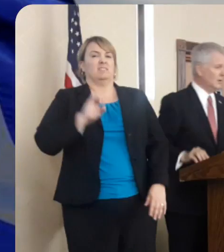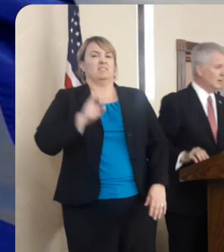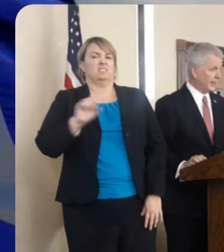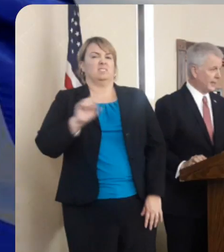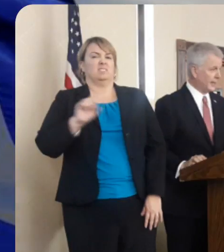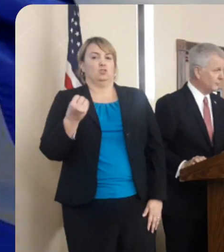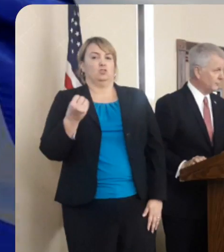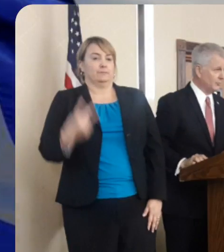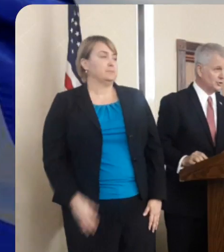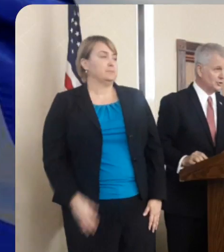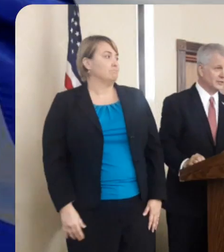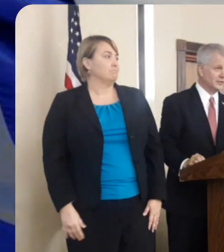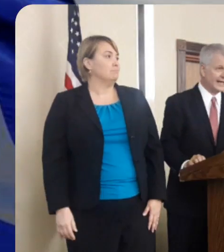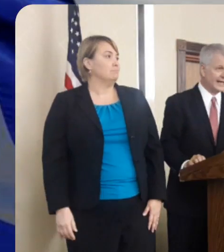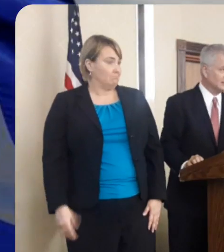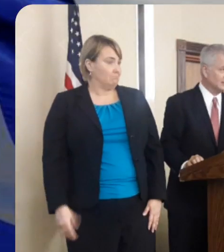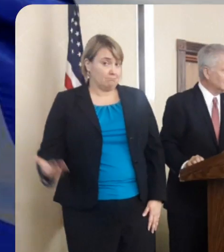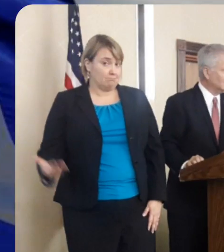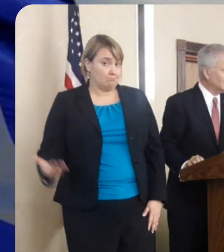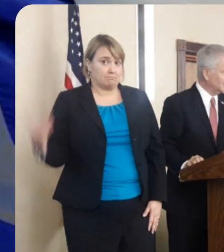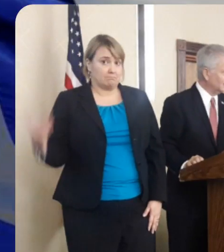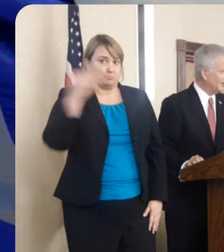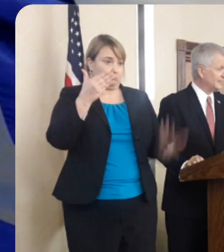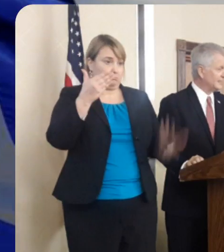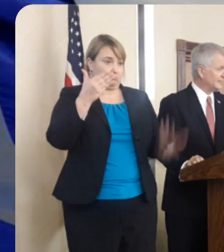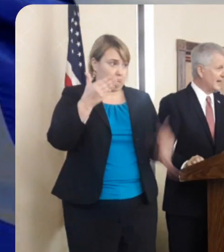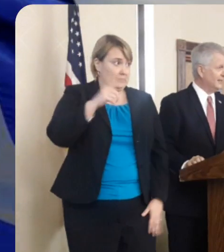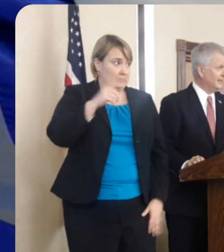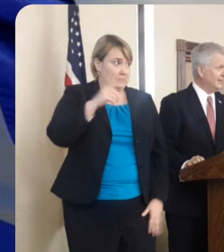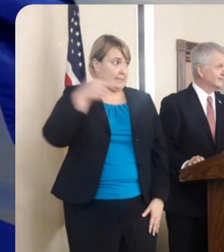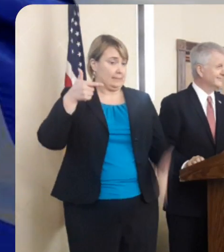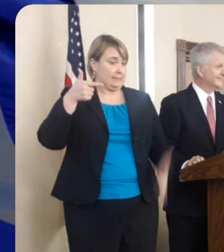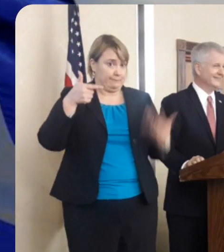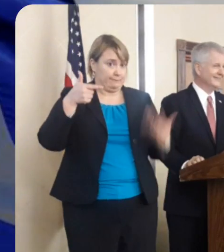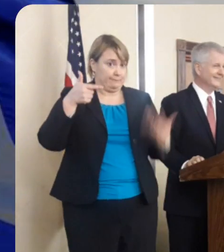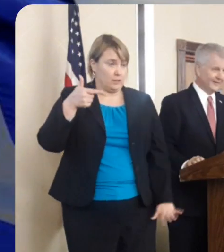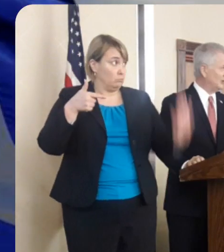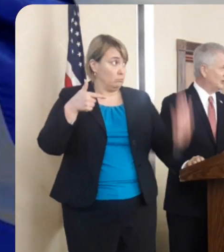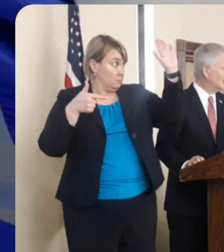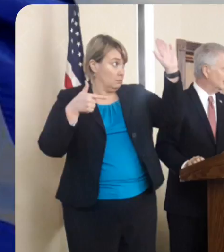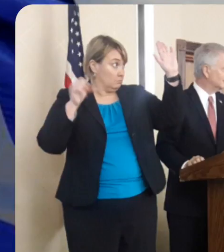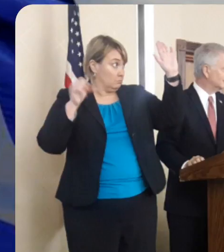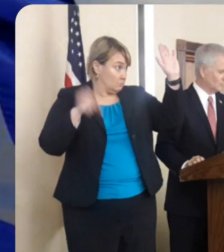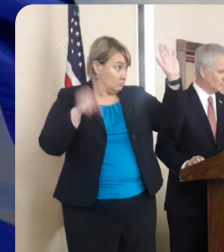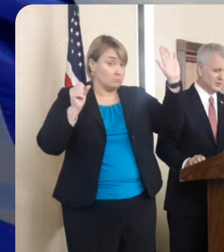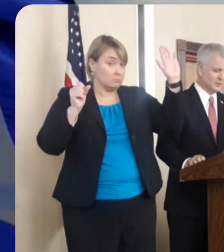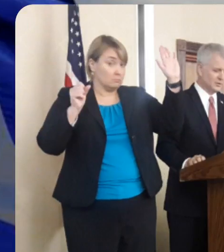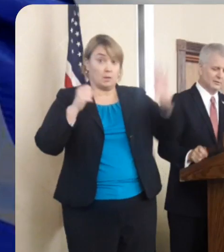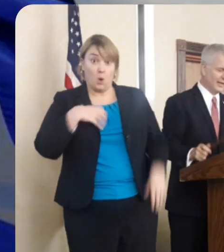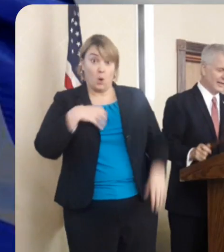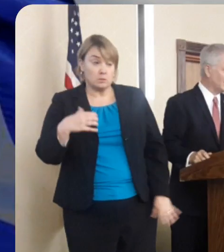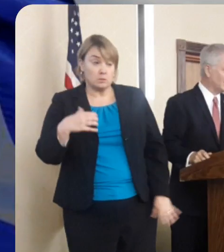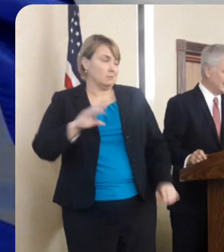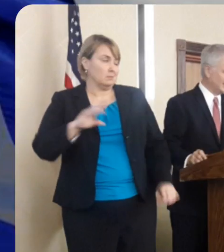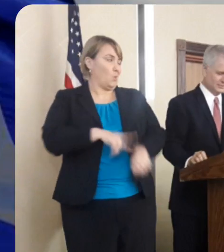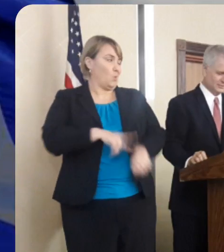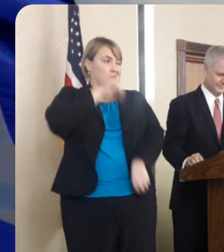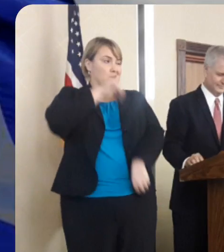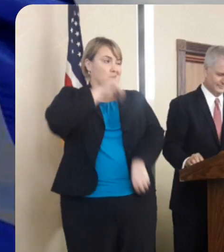Okay, we have a motion and a second. All in favor say aye. Aye. Any opposed? Thank you very